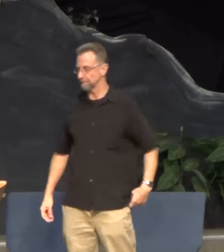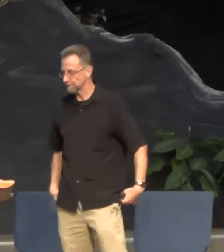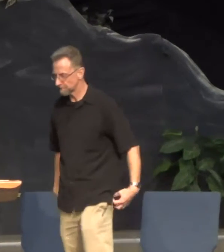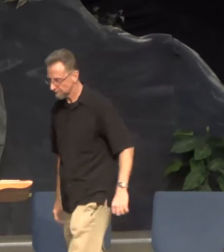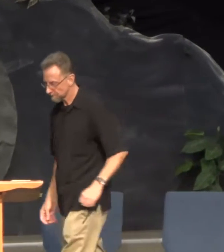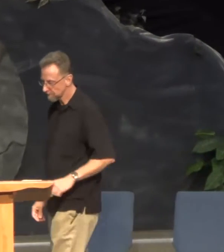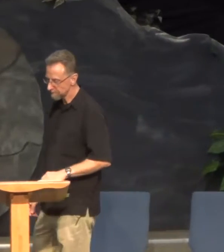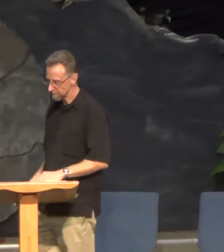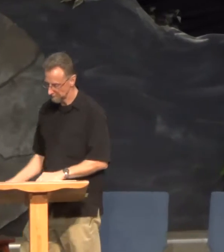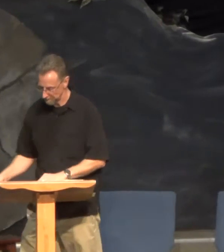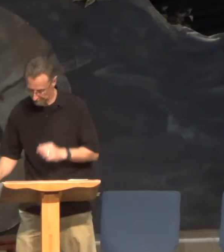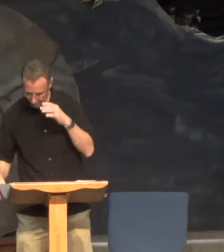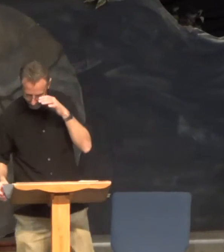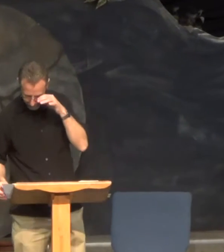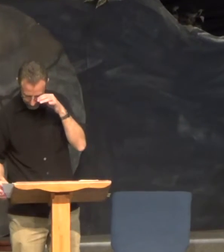You see here, 1 Corinthians 15, 1, 2.